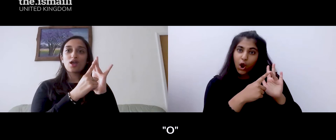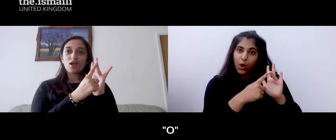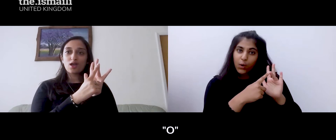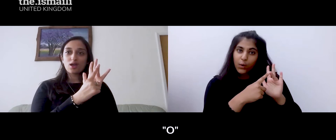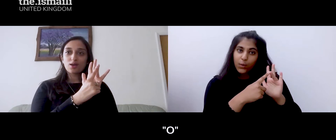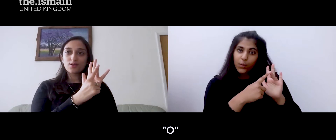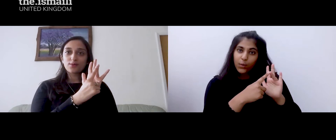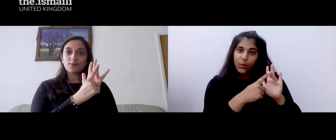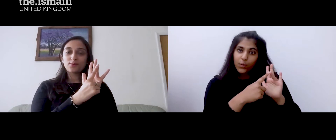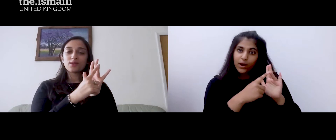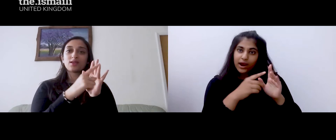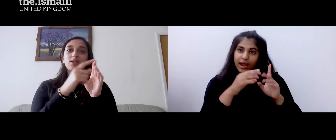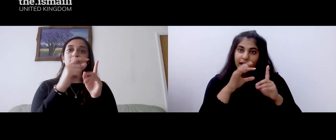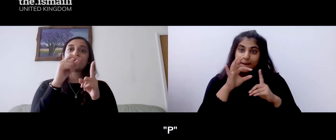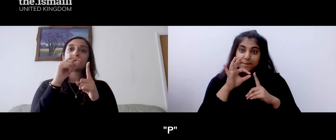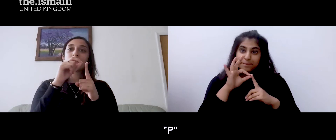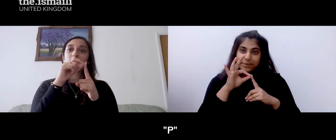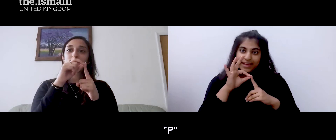O,